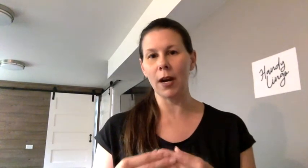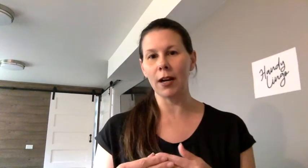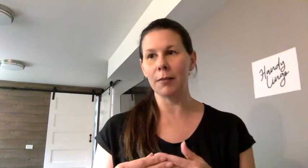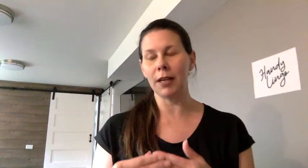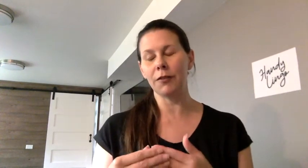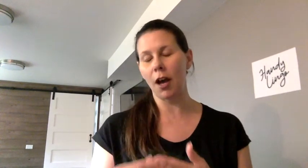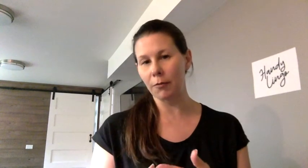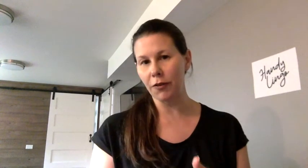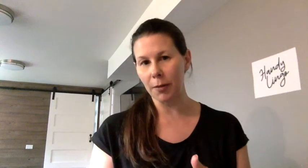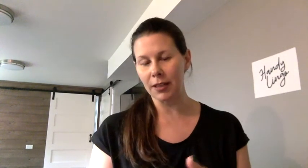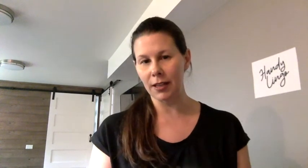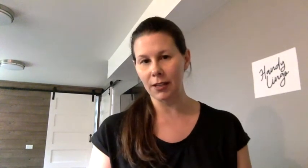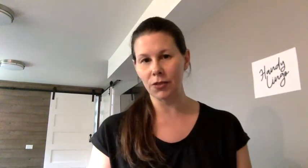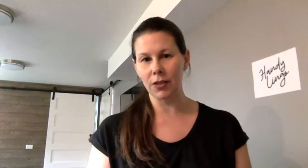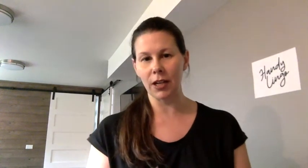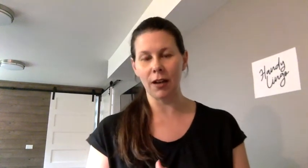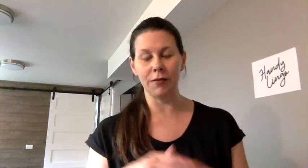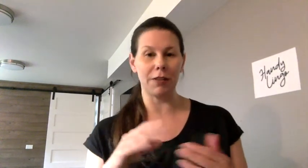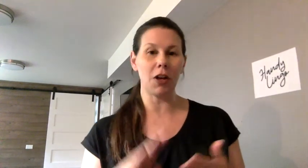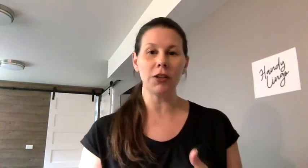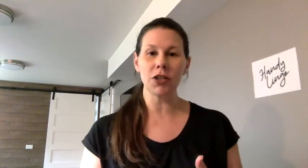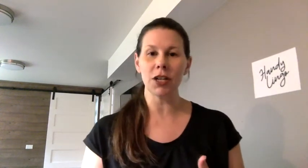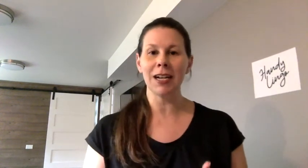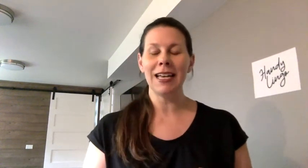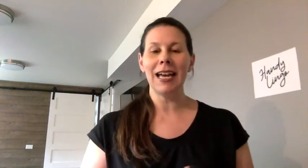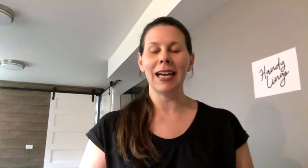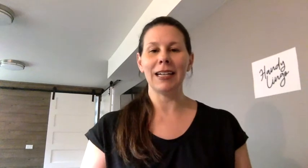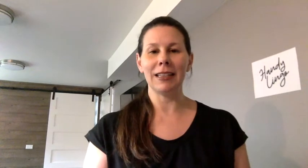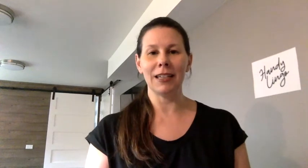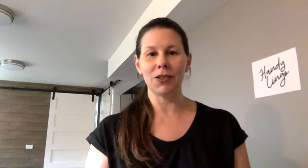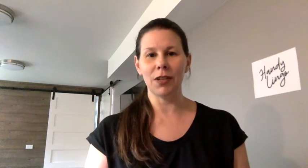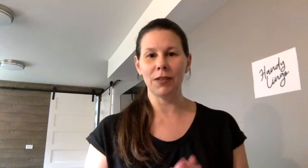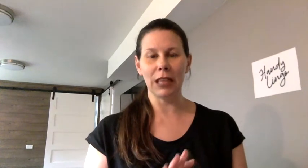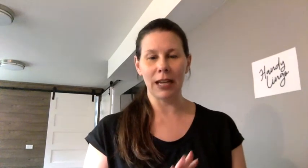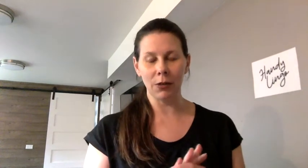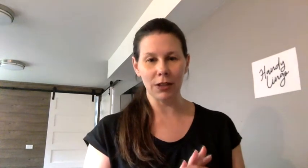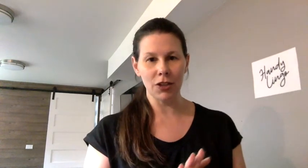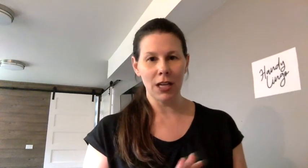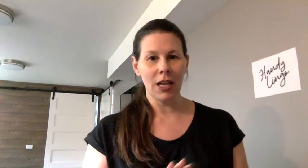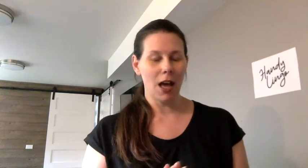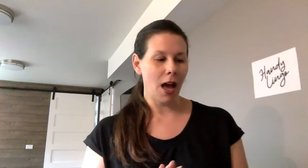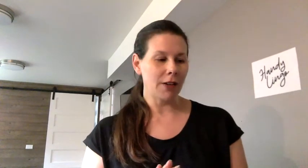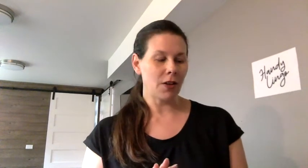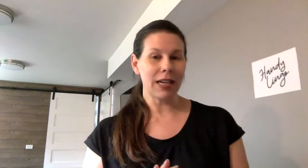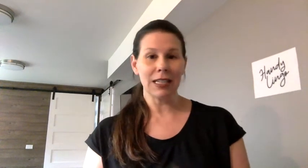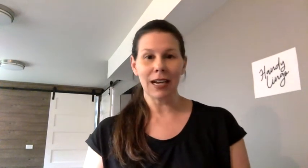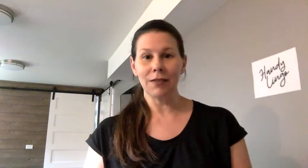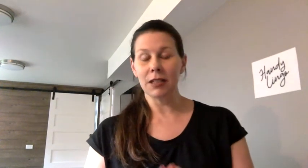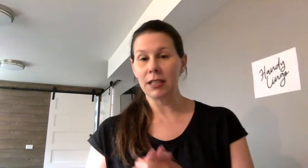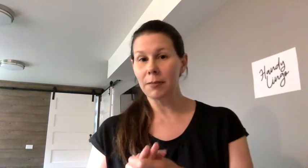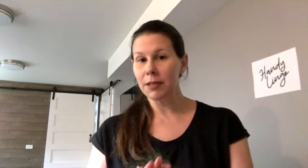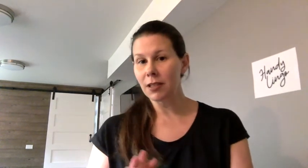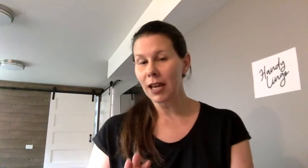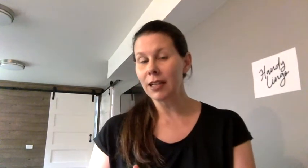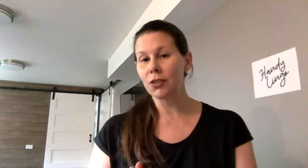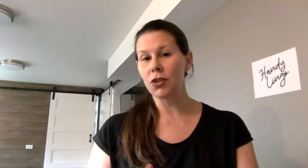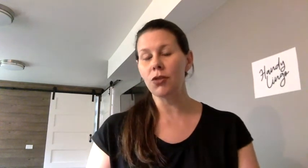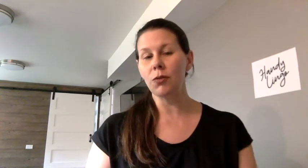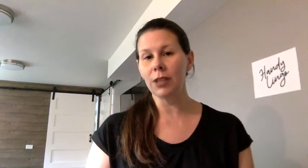it might have come from in the history of deaf culture and in the history of the language. So I can dive as deep into that as you would like